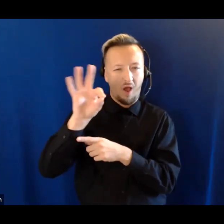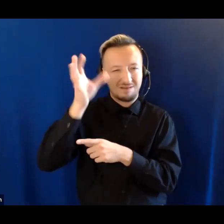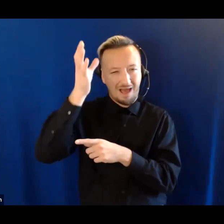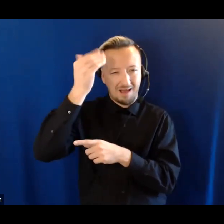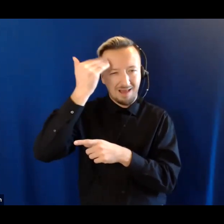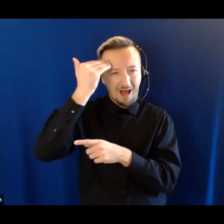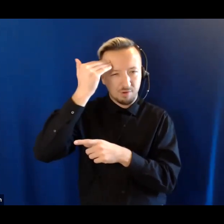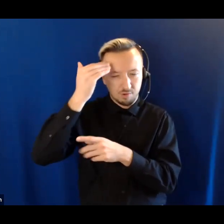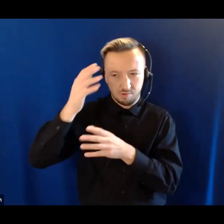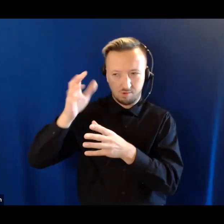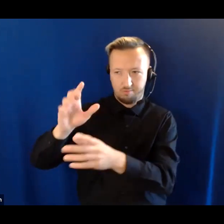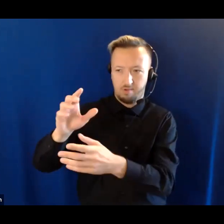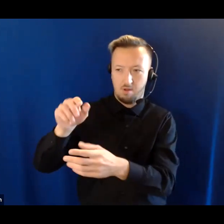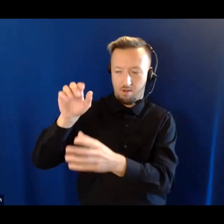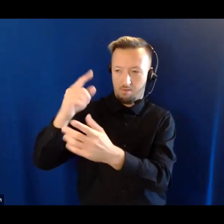our communities.